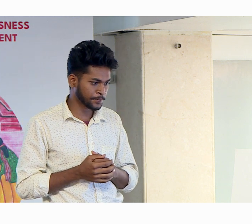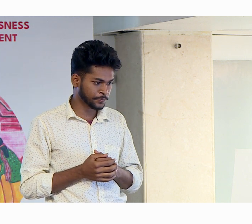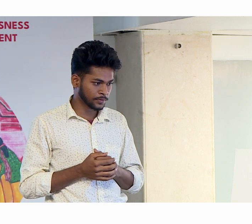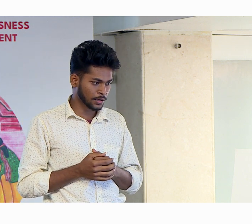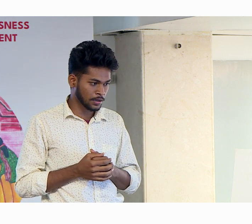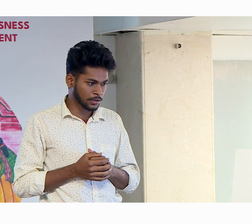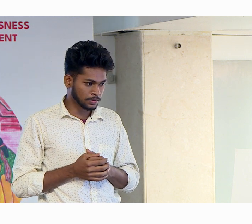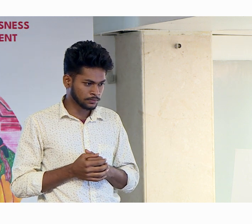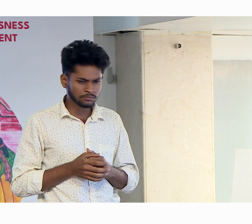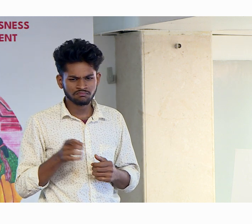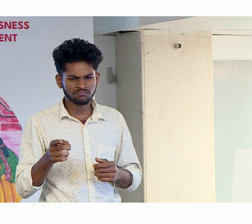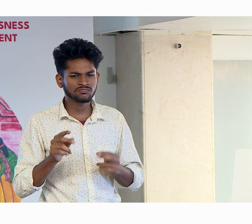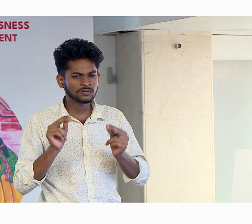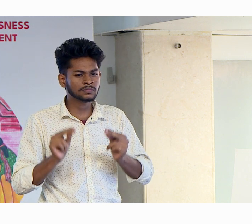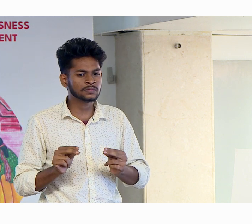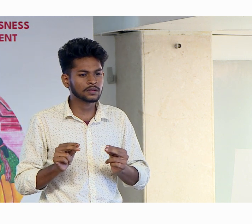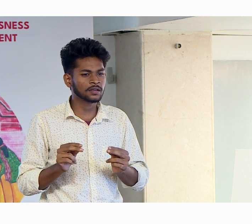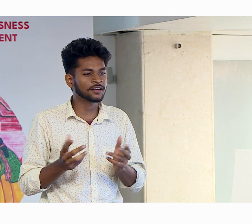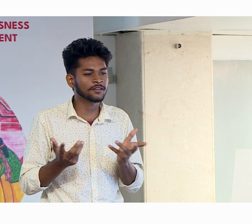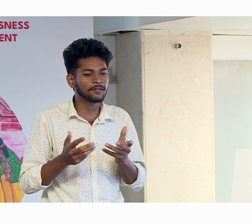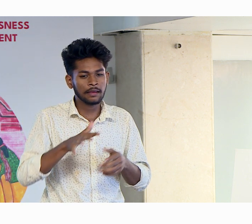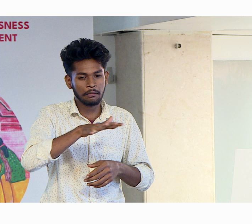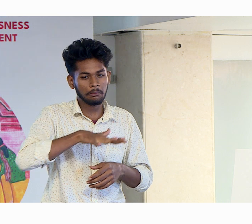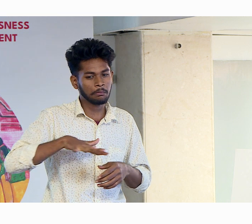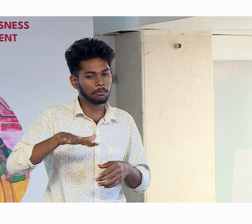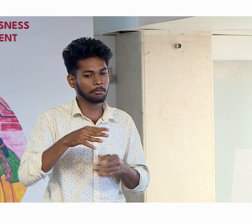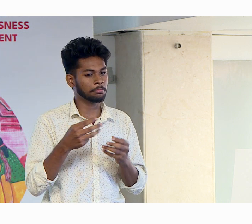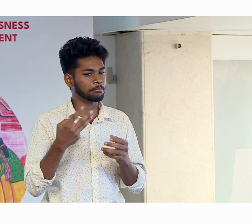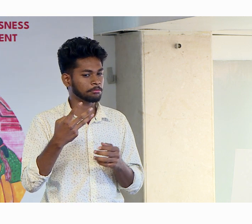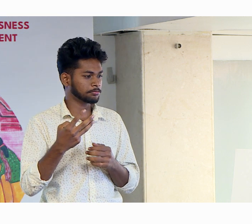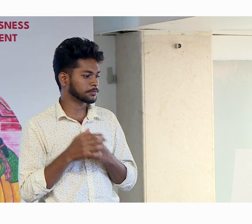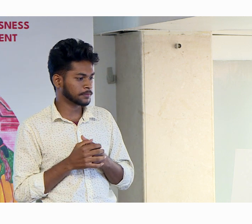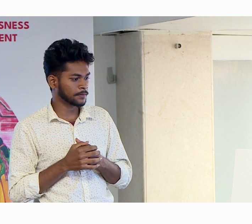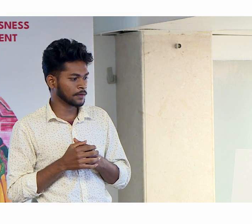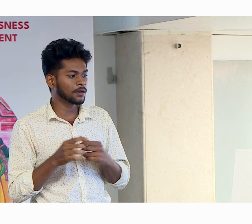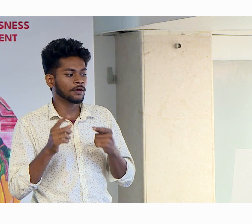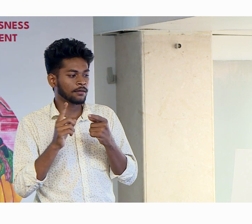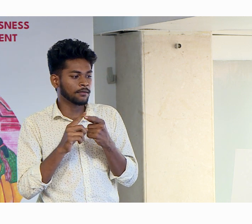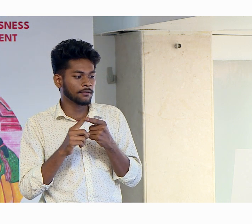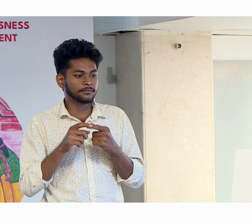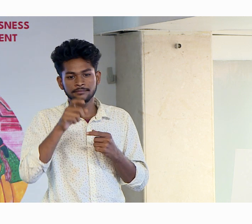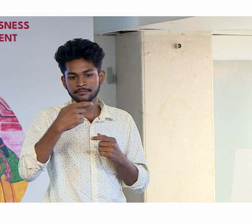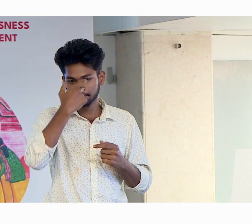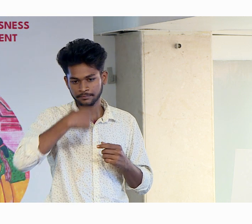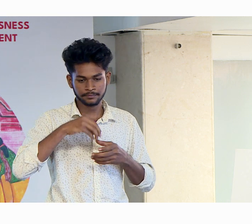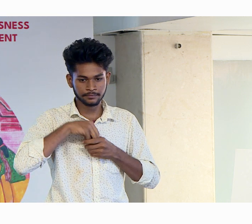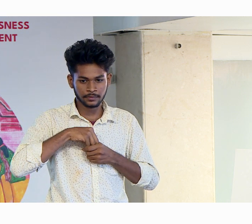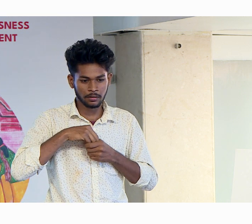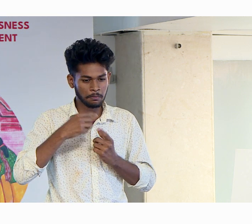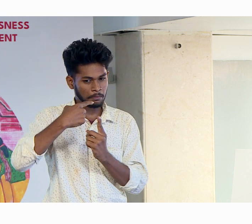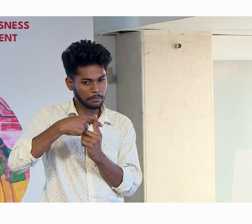So proficiency is important in relation to three sets of skills: interpersonal and organizational